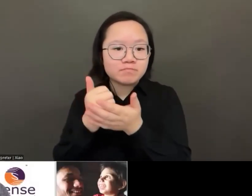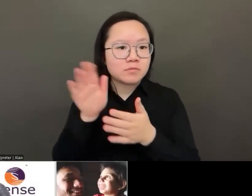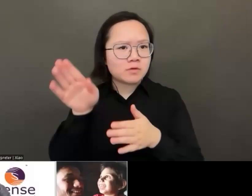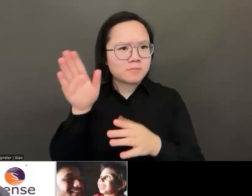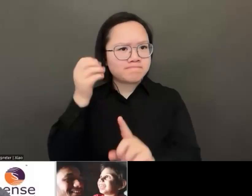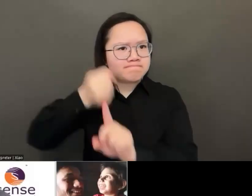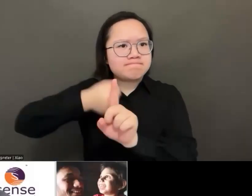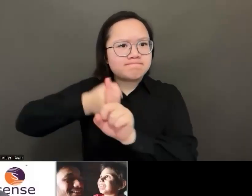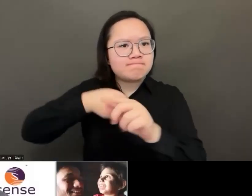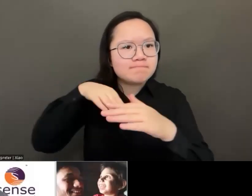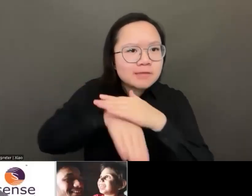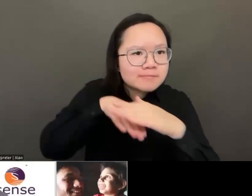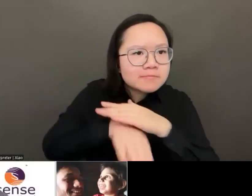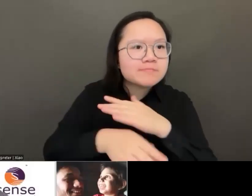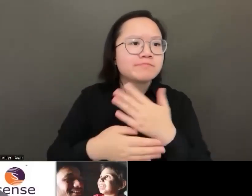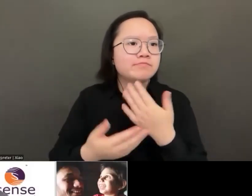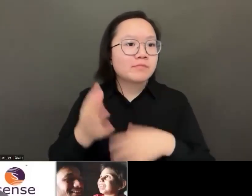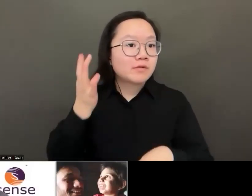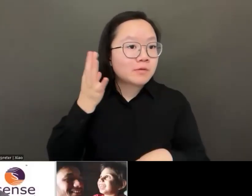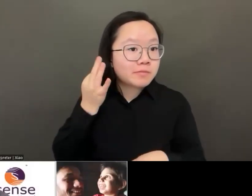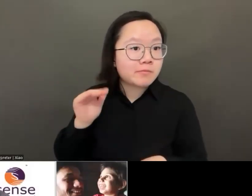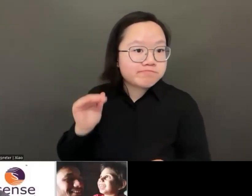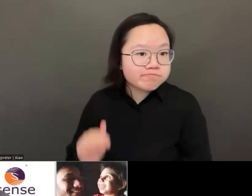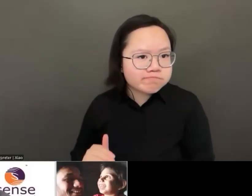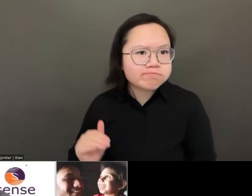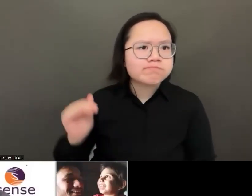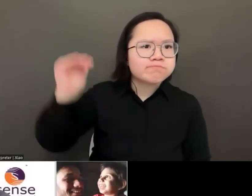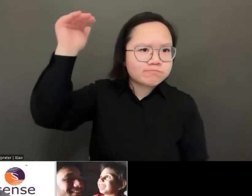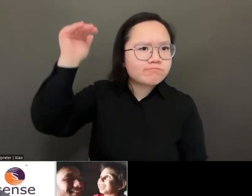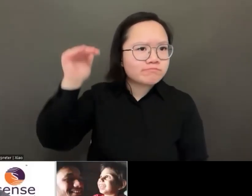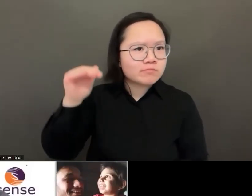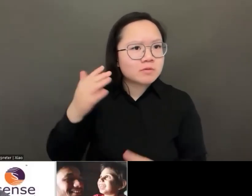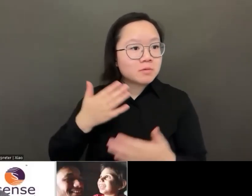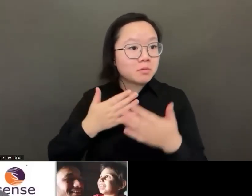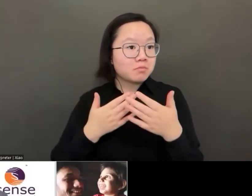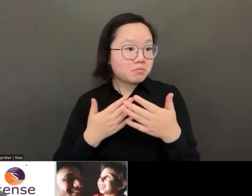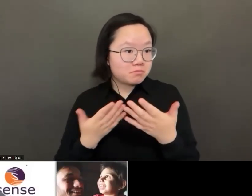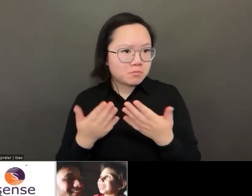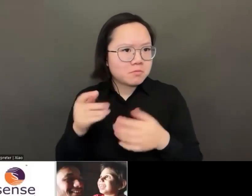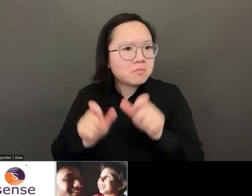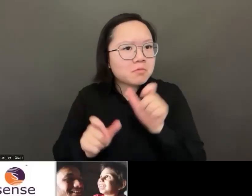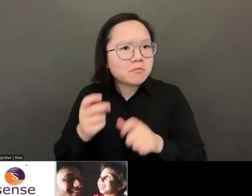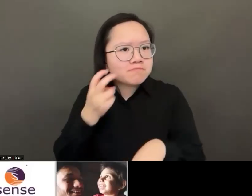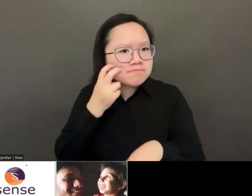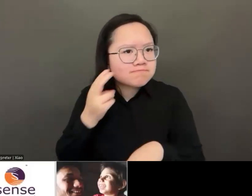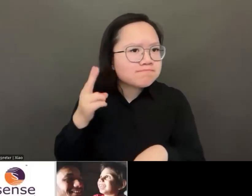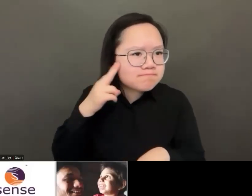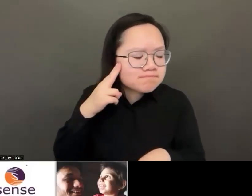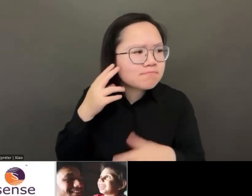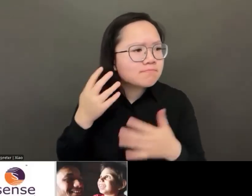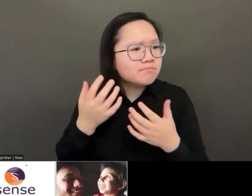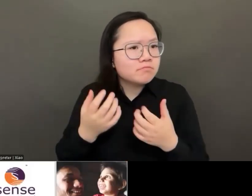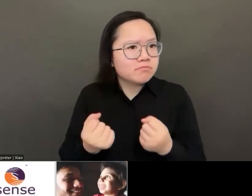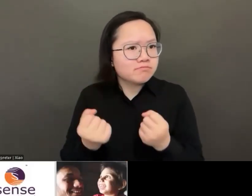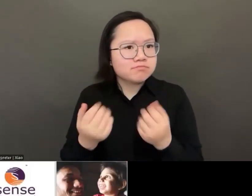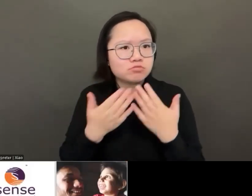girls and women with deafblindness, inclusive higher education for people with deafblindness, digital accessibility, and technology